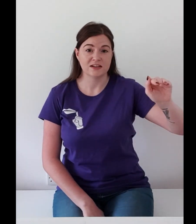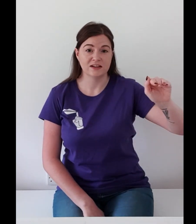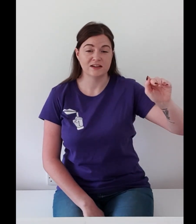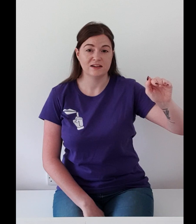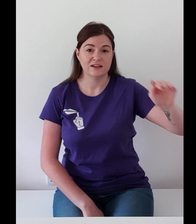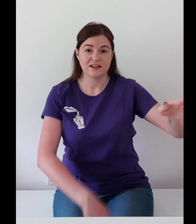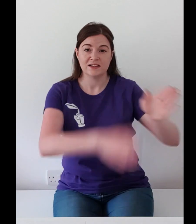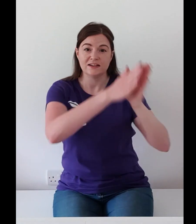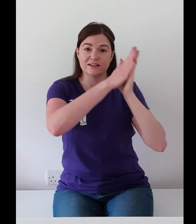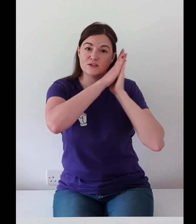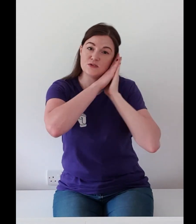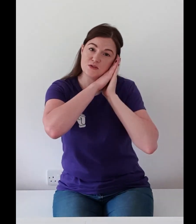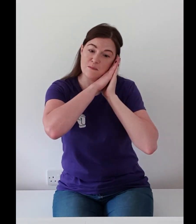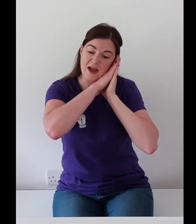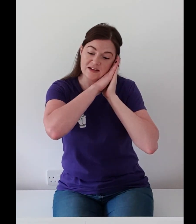went to bed,